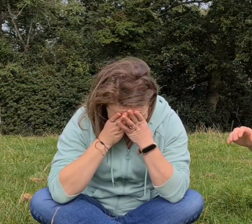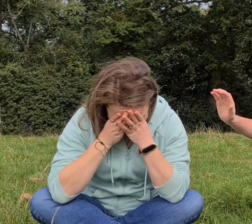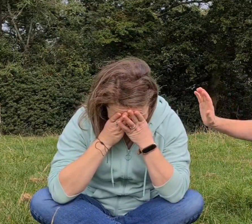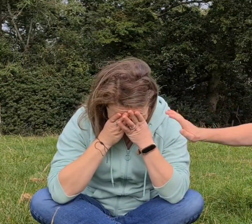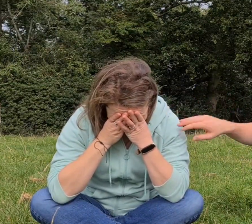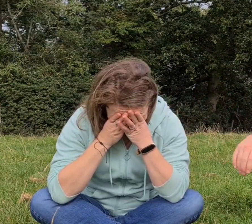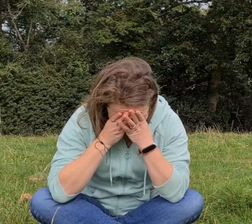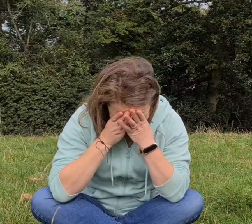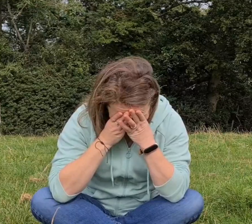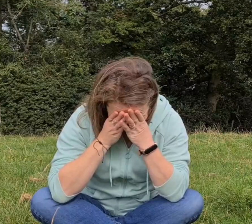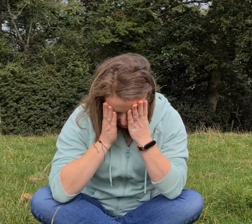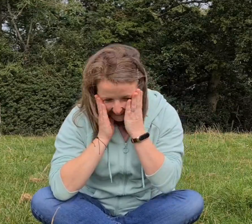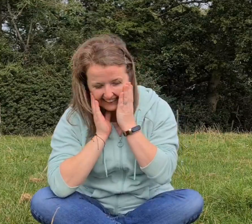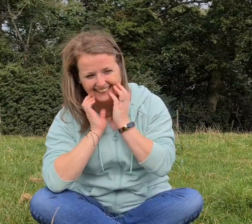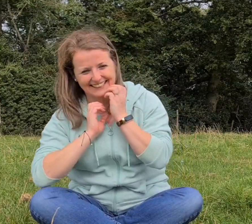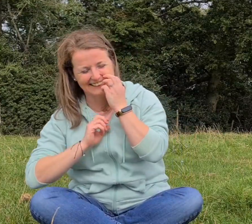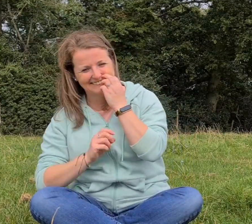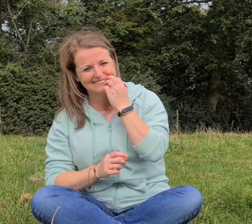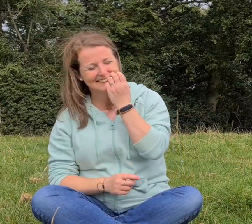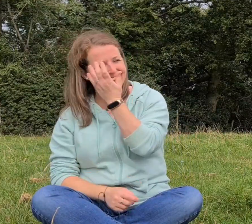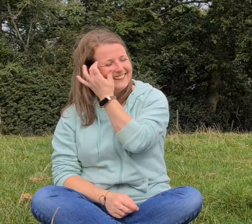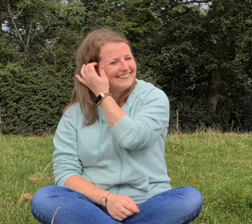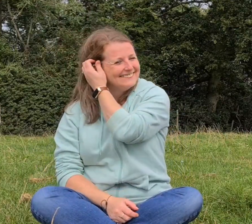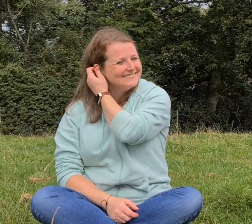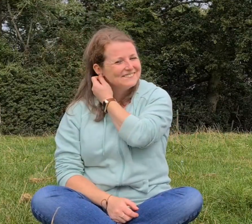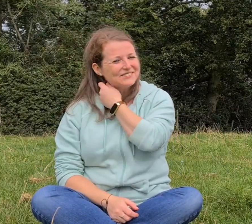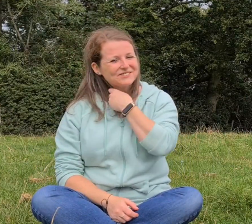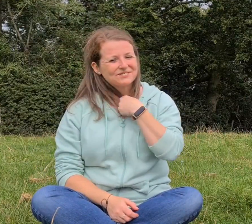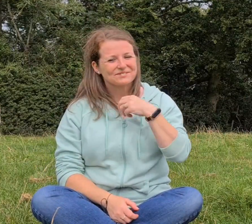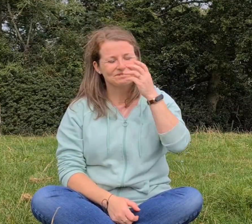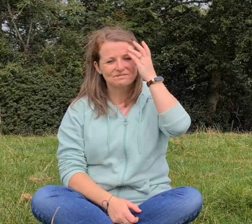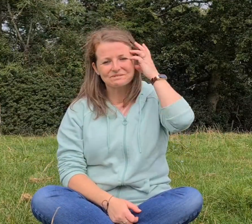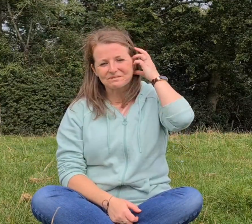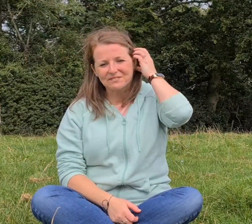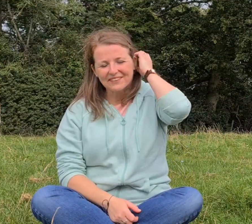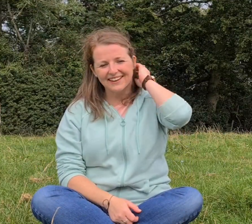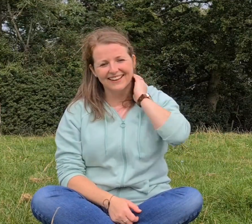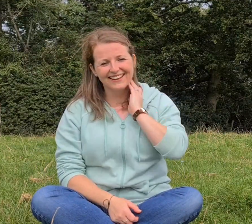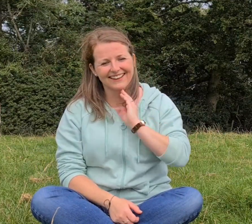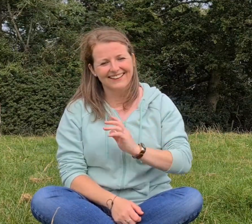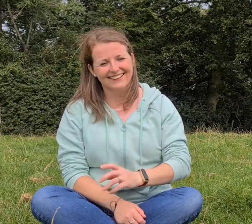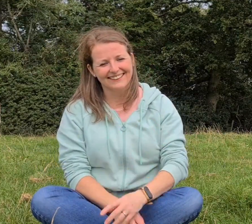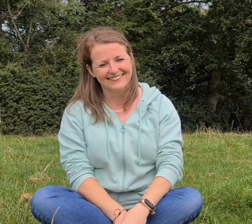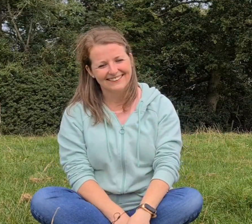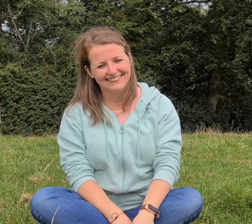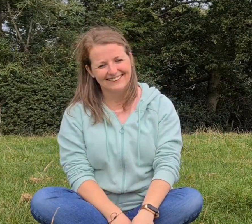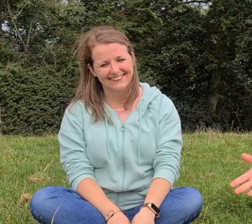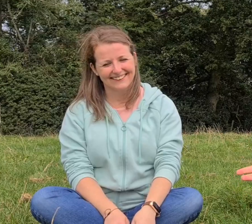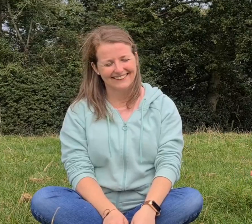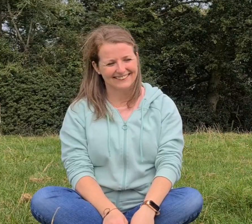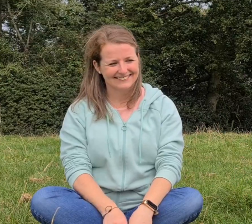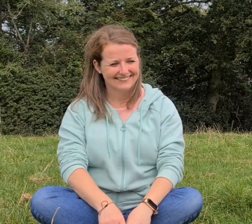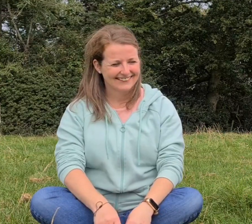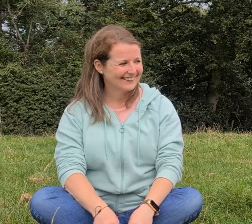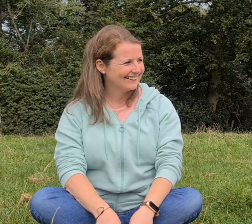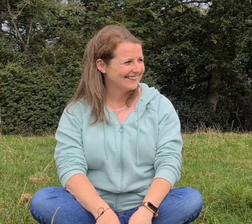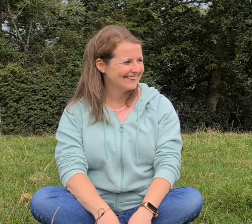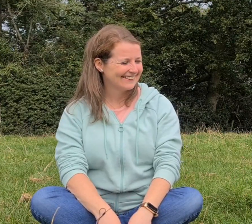Well done, Karen, that was amazing. Did you join in? Well, thank you for helping us out,